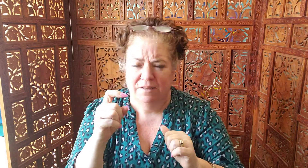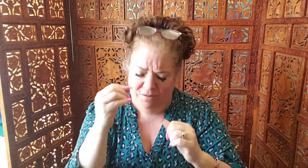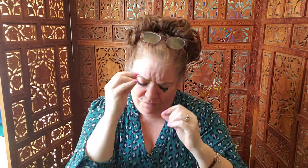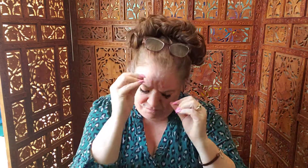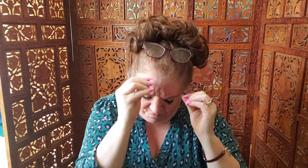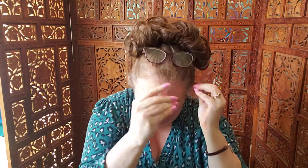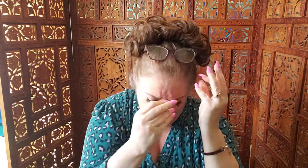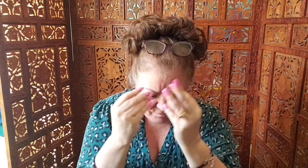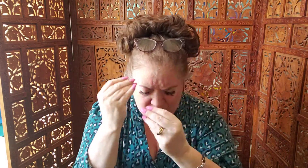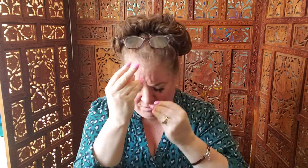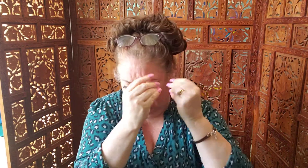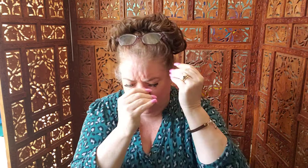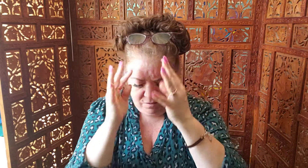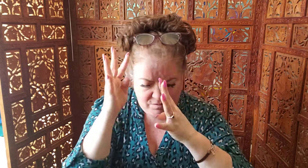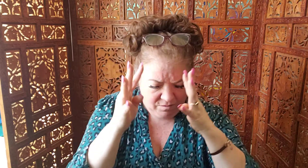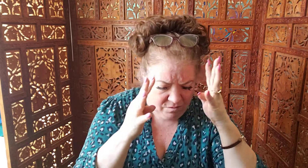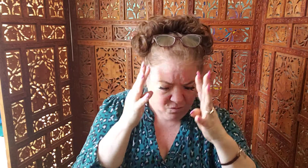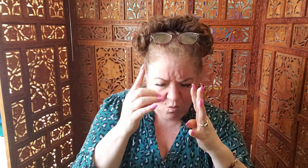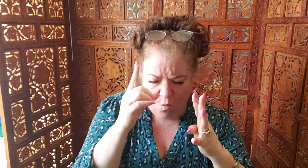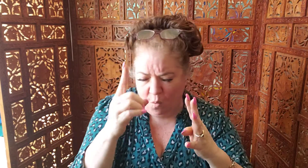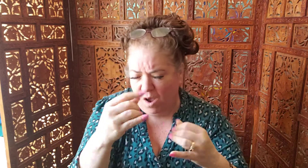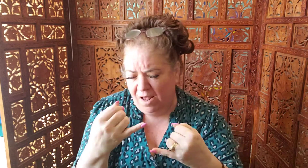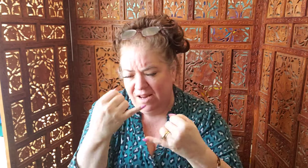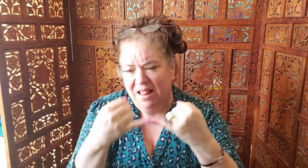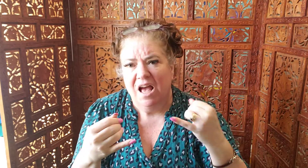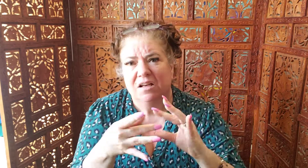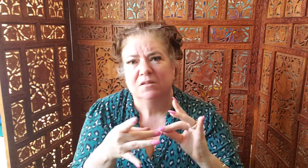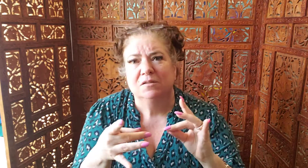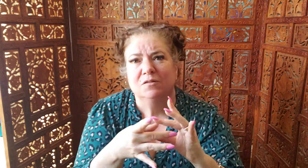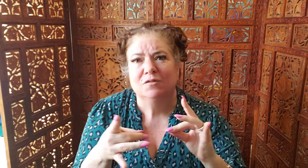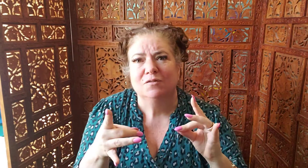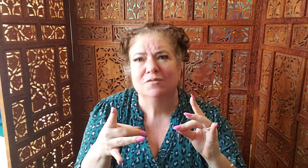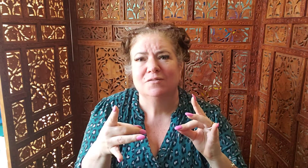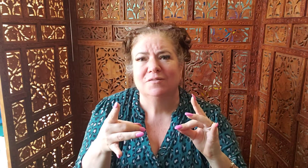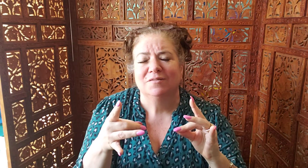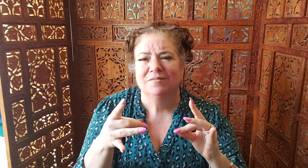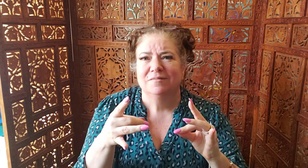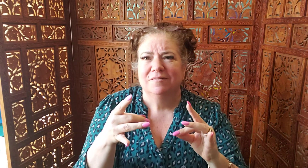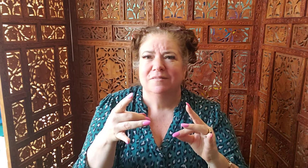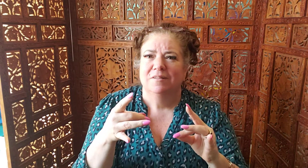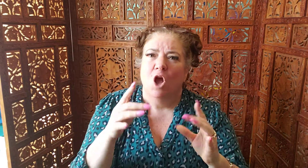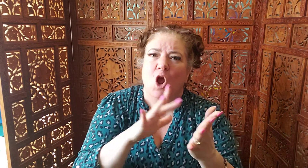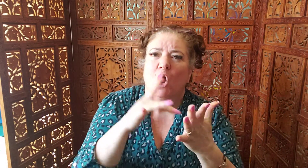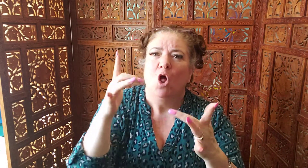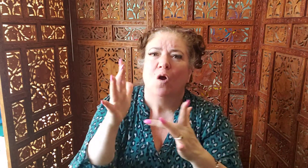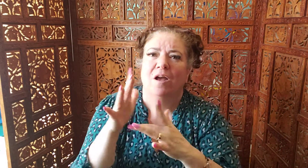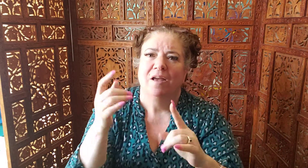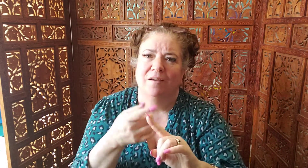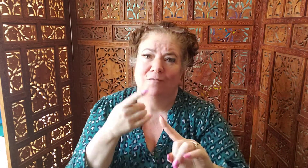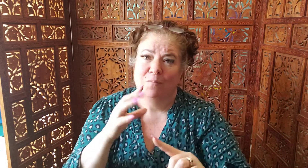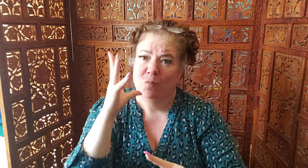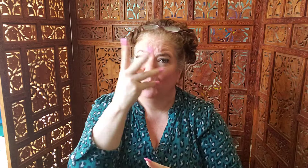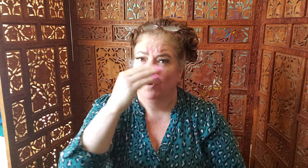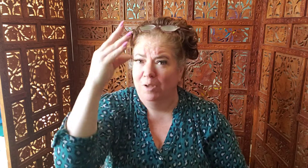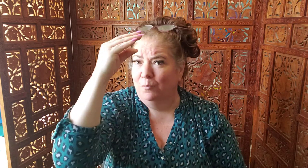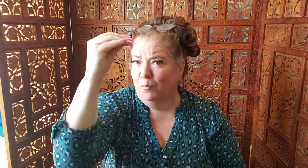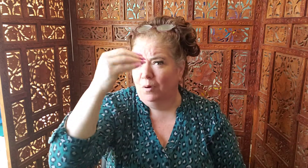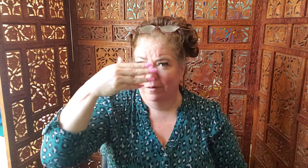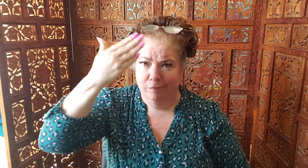refrain, glory. From the pretty boy front man who wasted